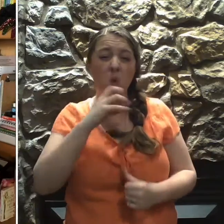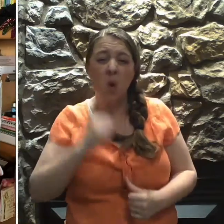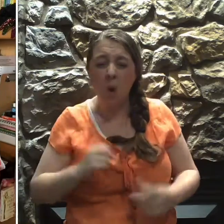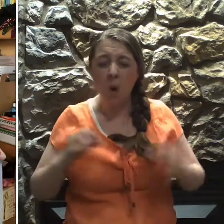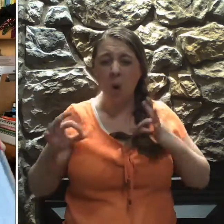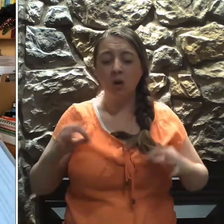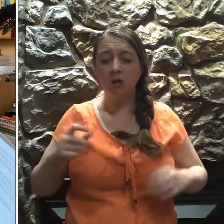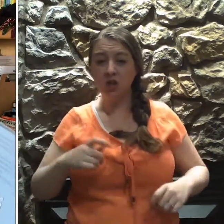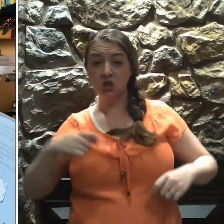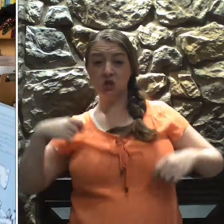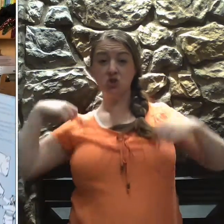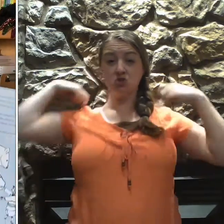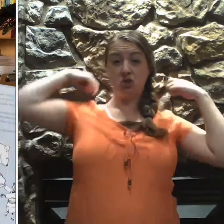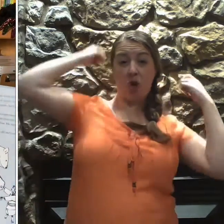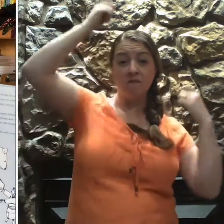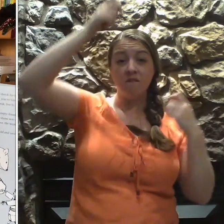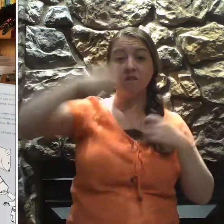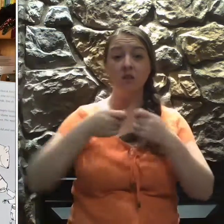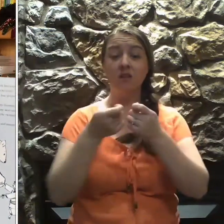take this."